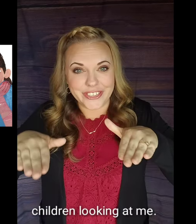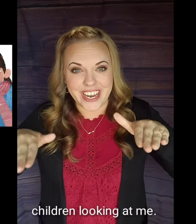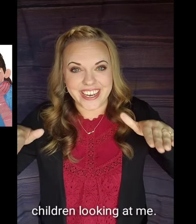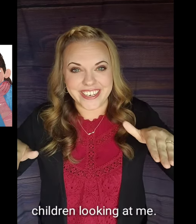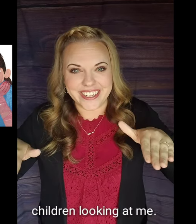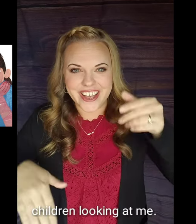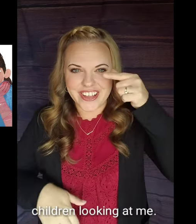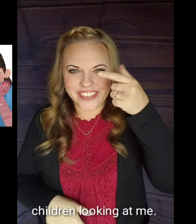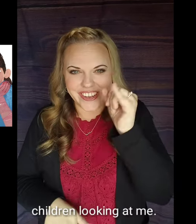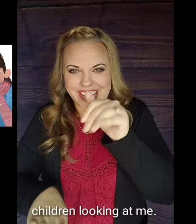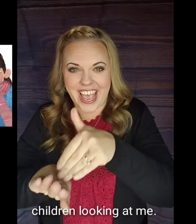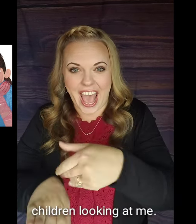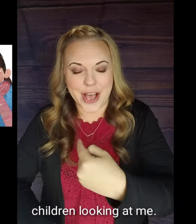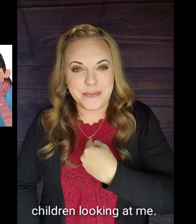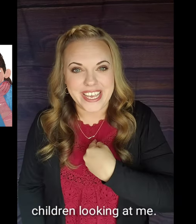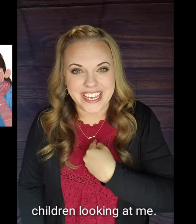children looking at me.